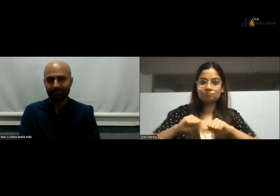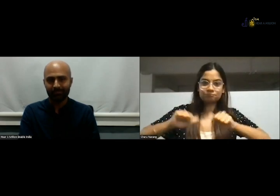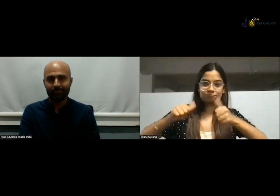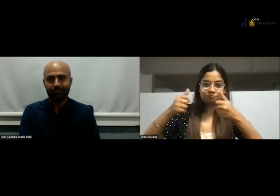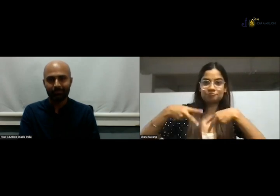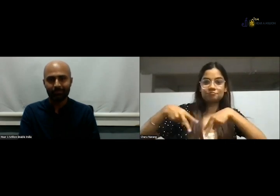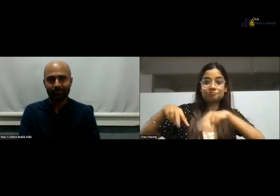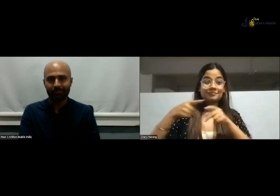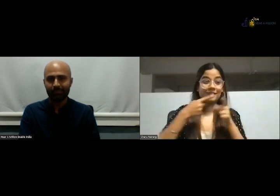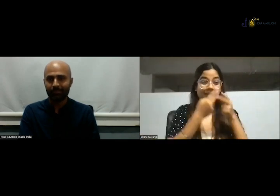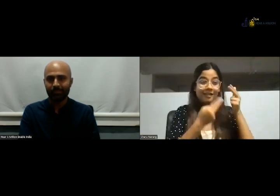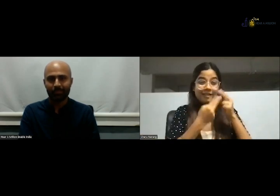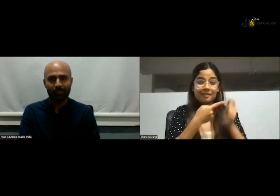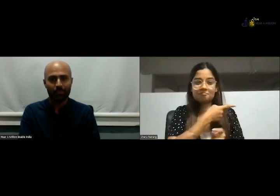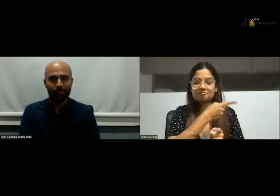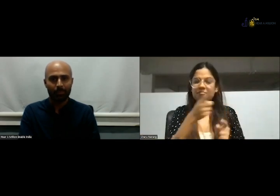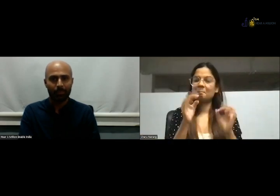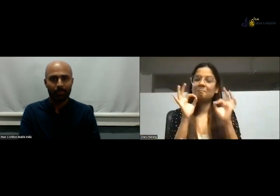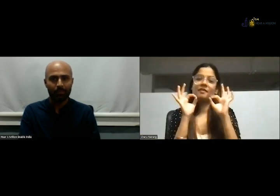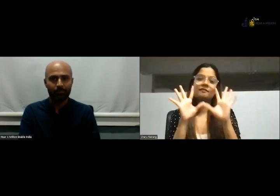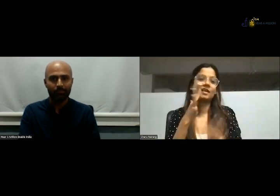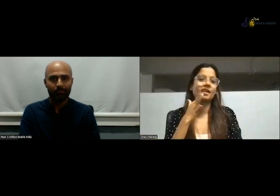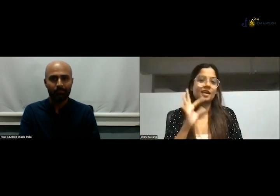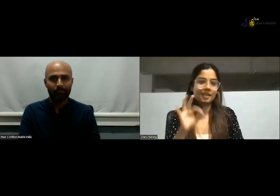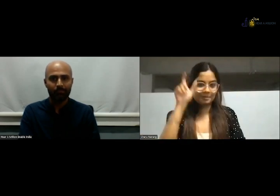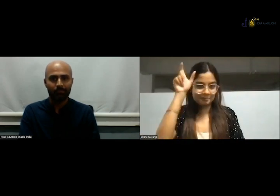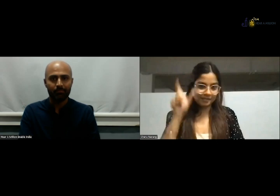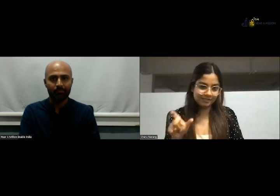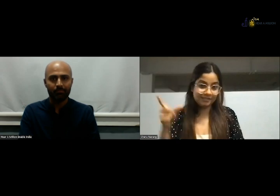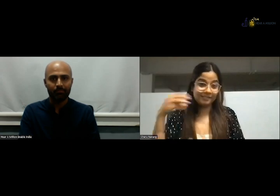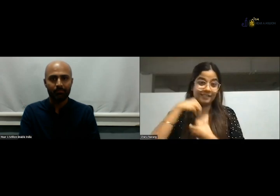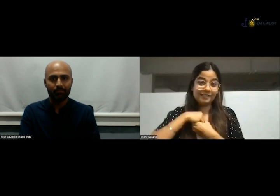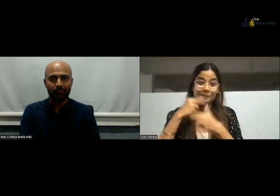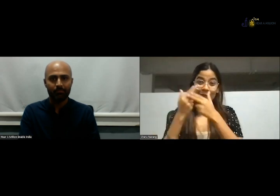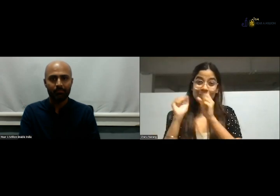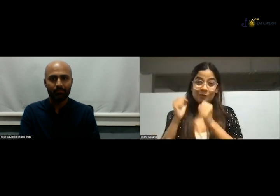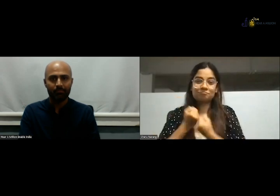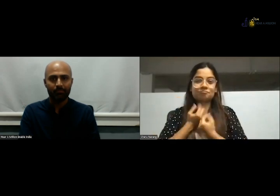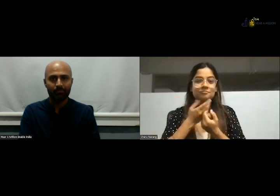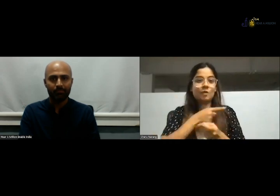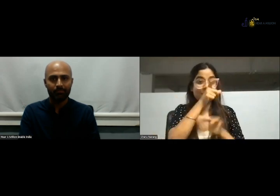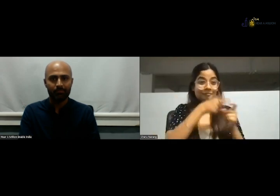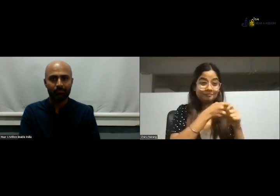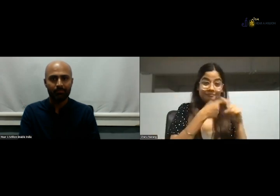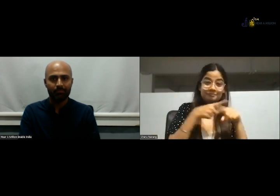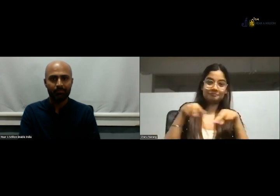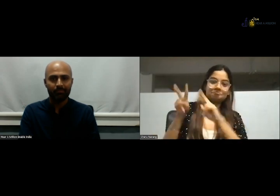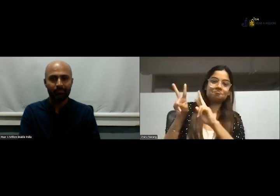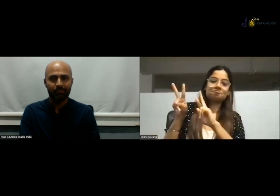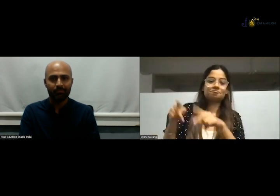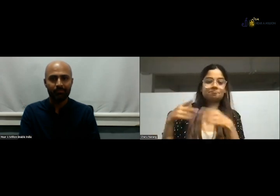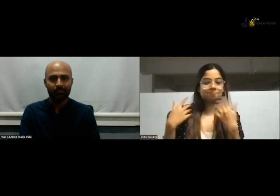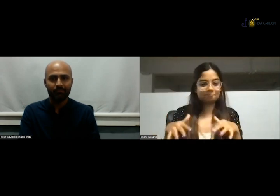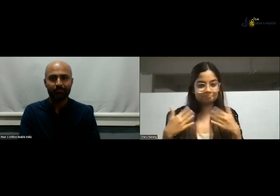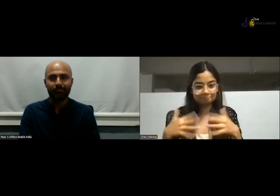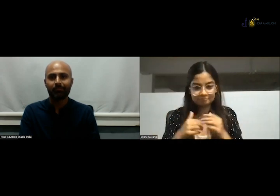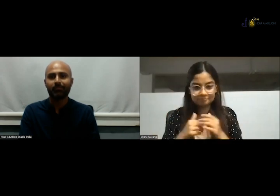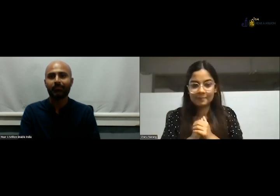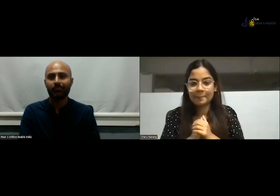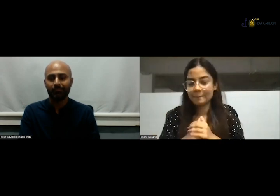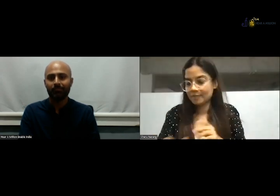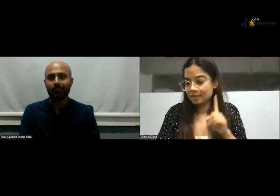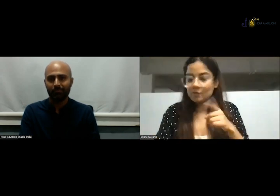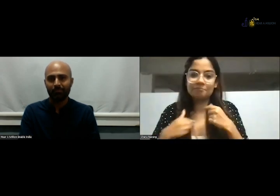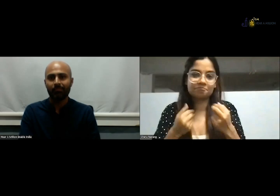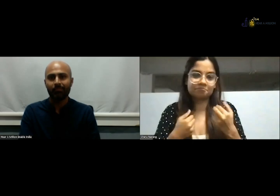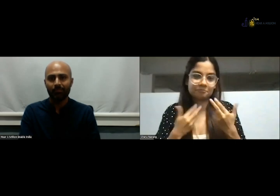You all have shared so many experiences. Whatever you have with Sudamini Peke, and you